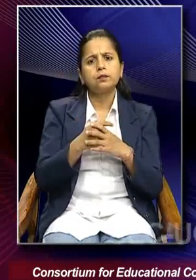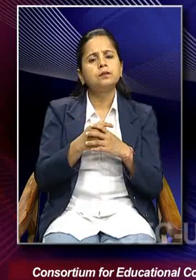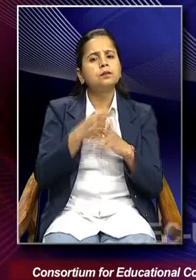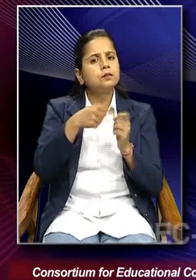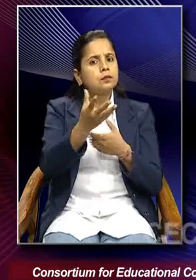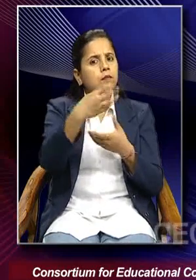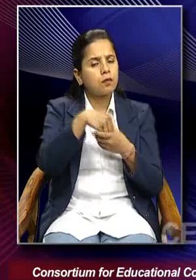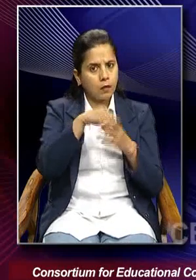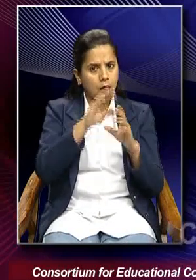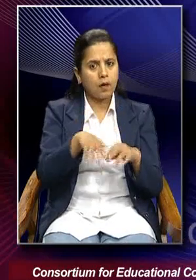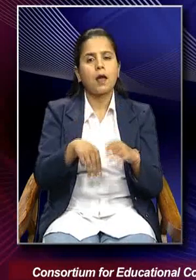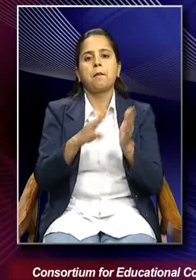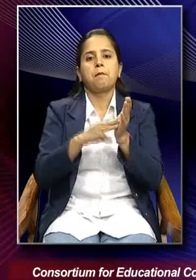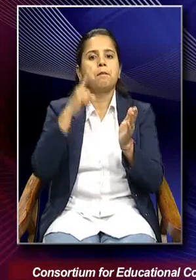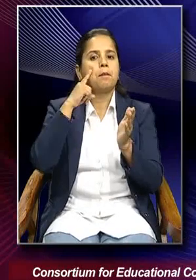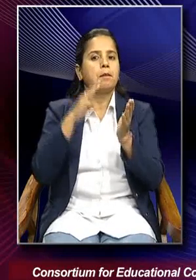include Mimamsa,